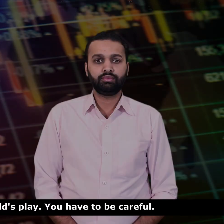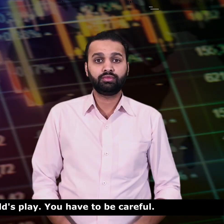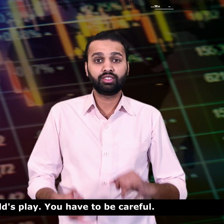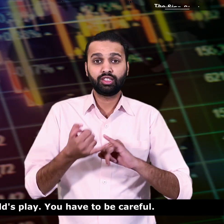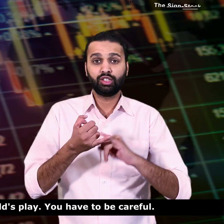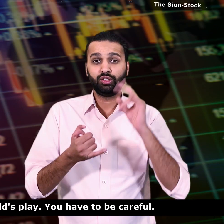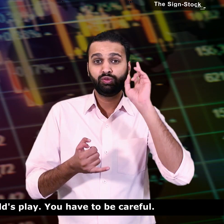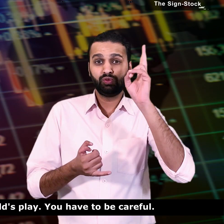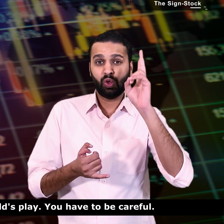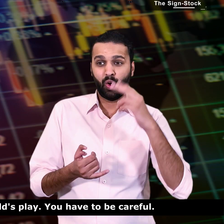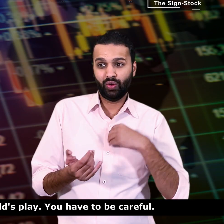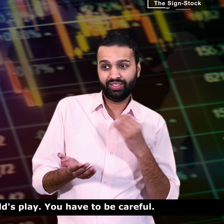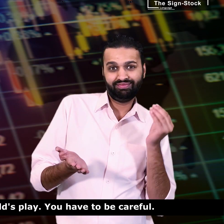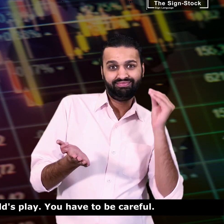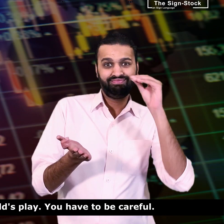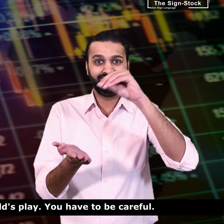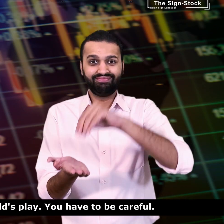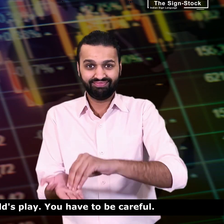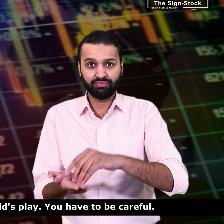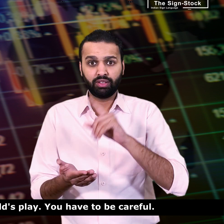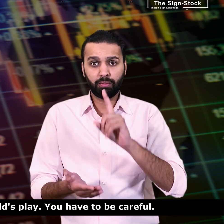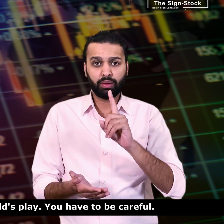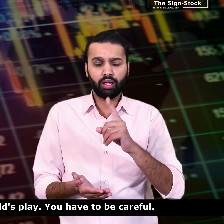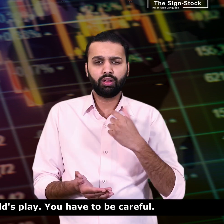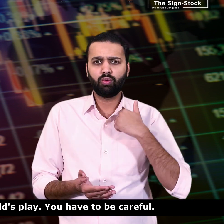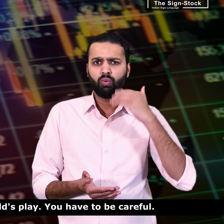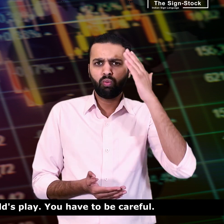Investing in stock is not a child's play. You have to be careful.